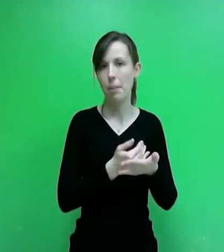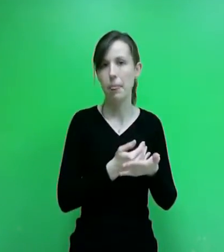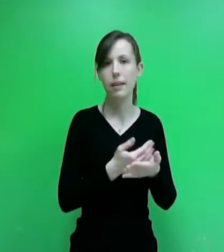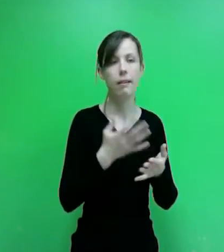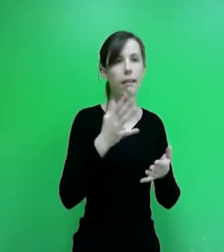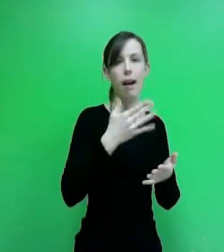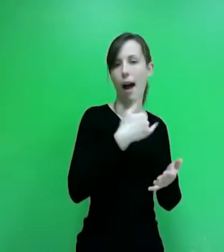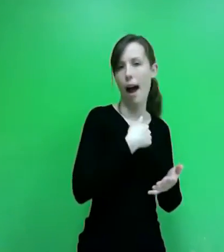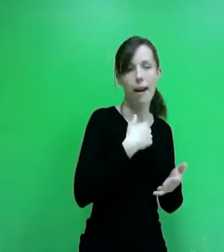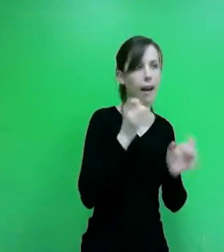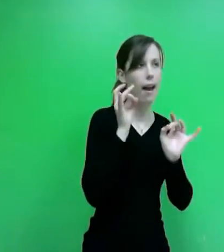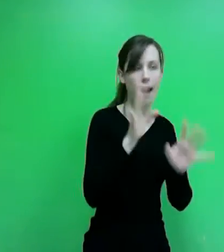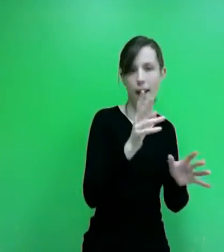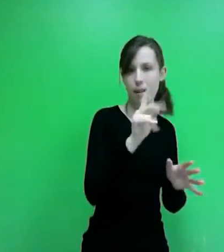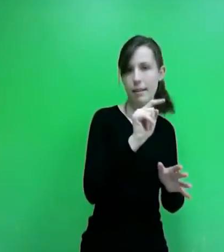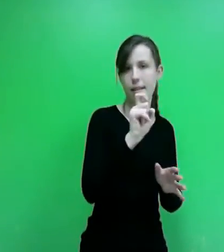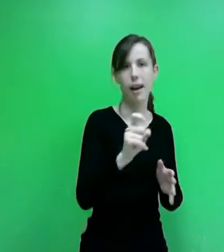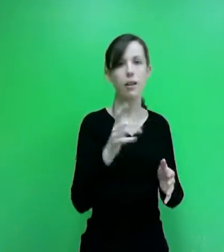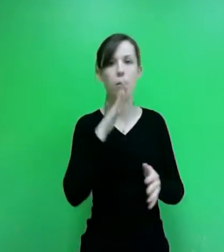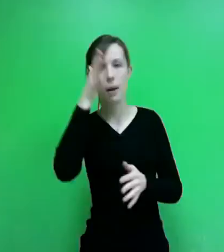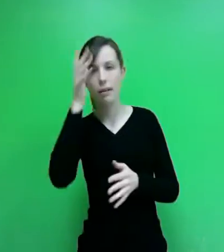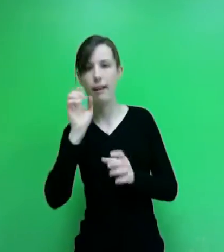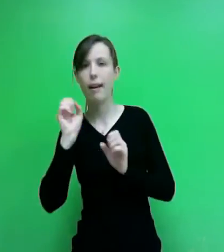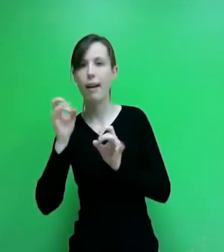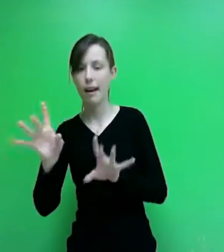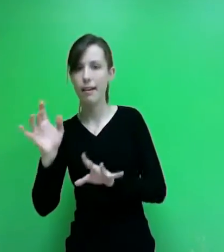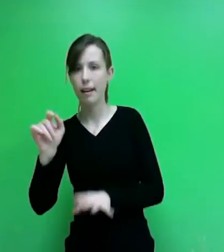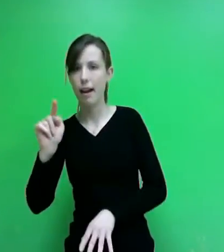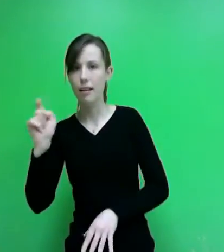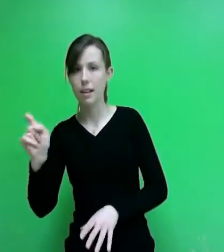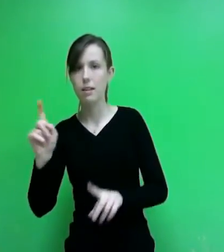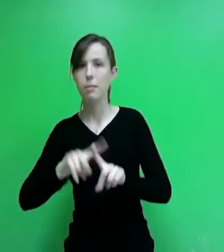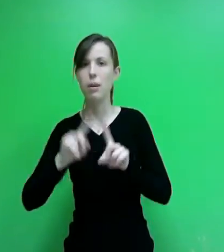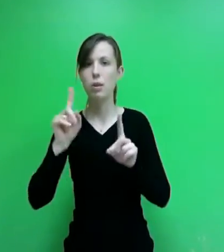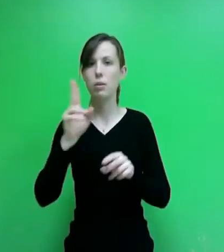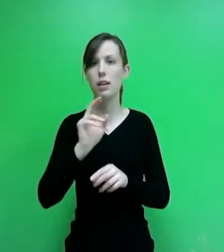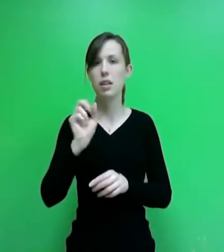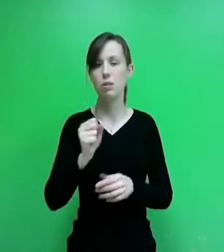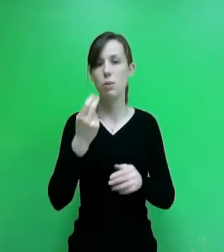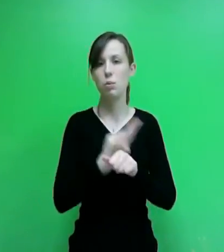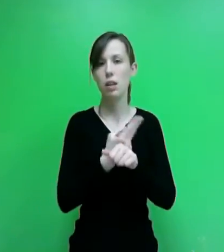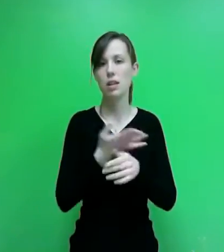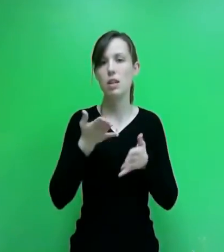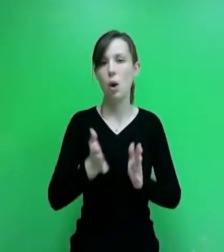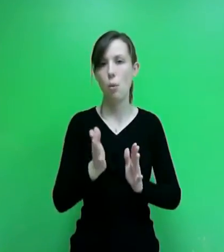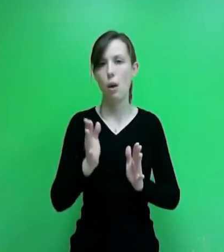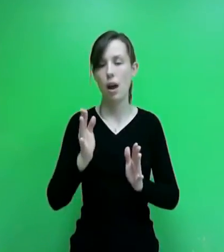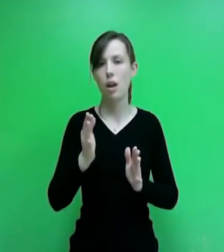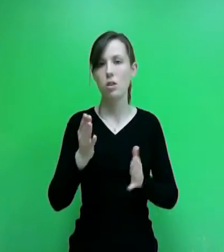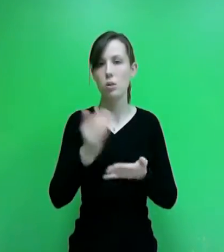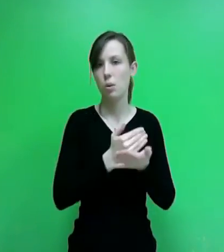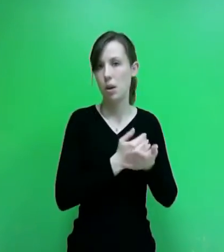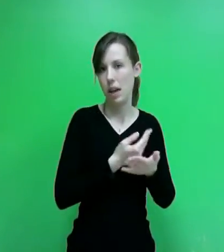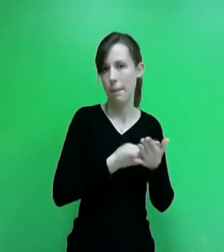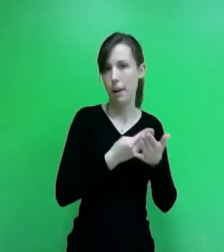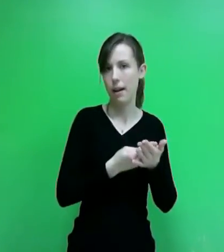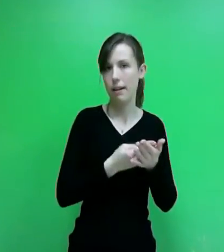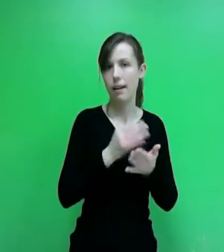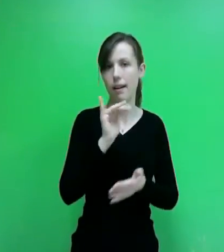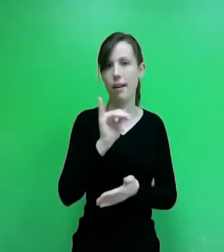will use this as a way to basically get money. Income taxes help pay for my job, they help pay for